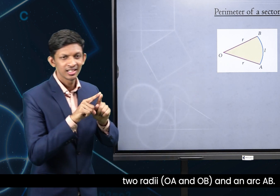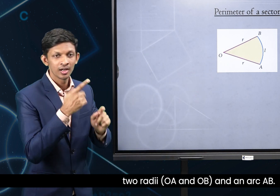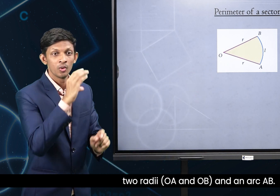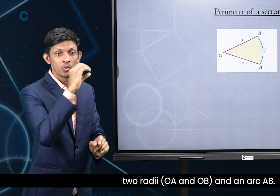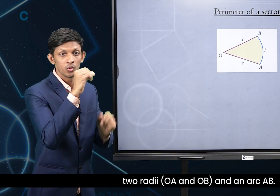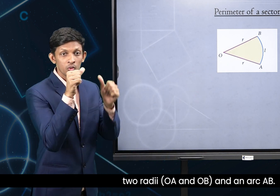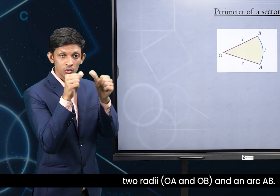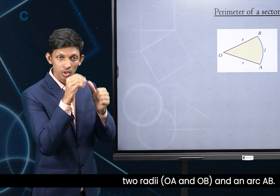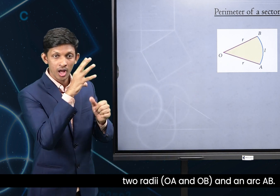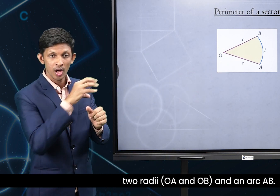and an arc AB.